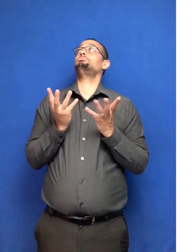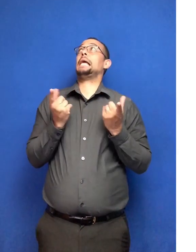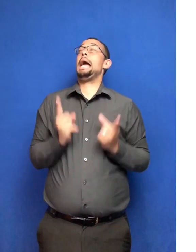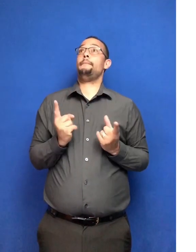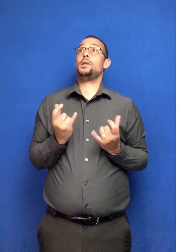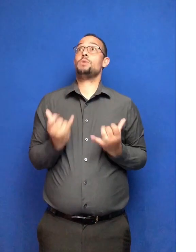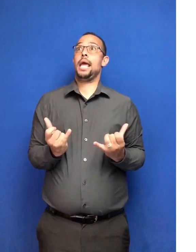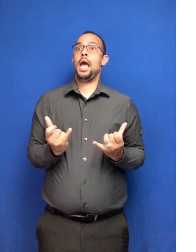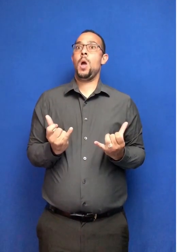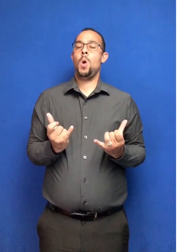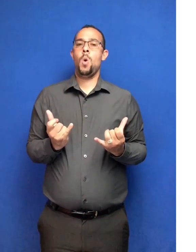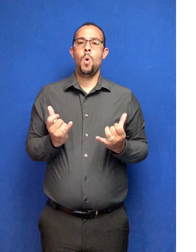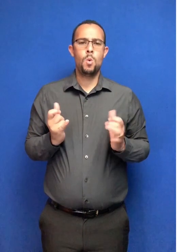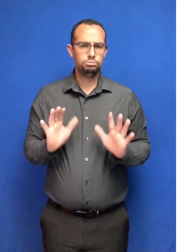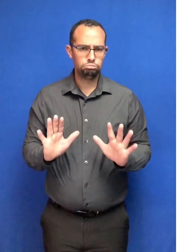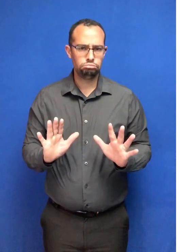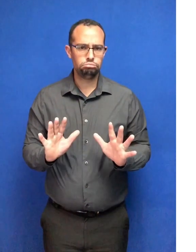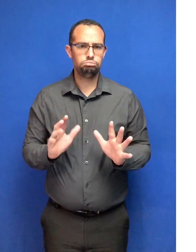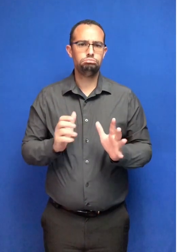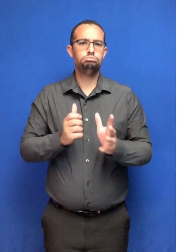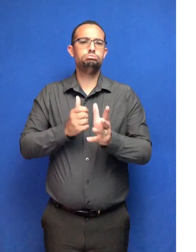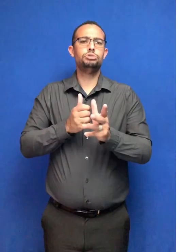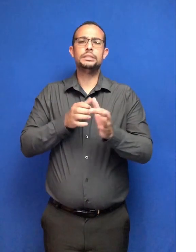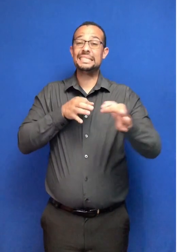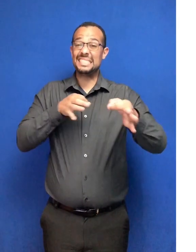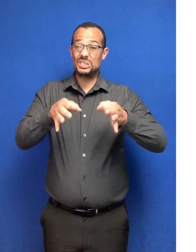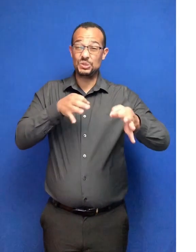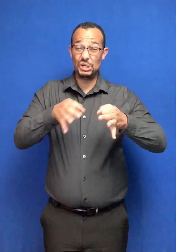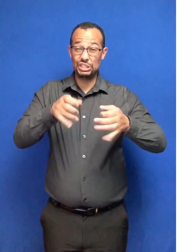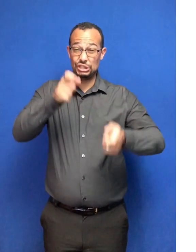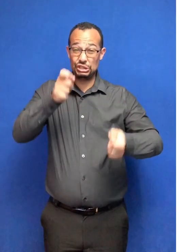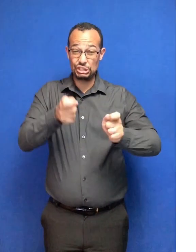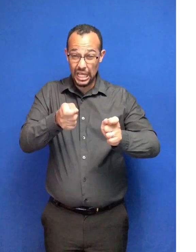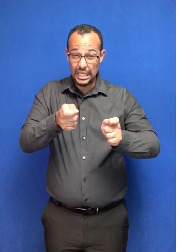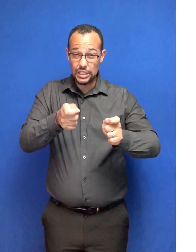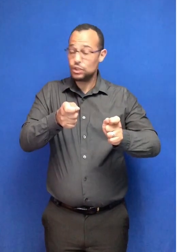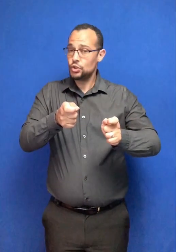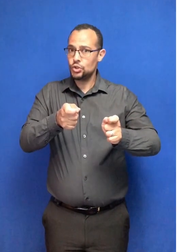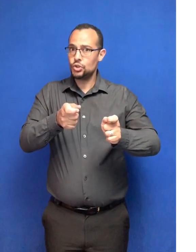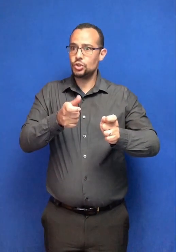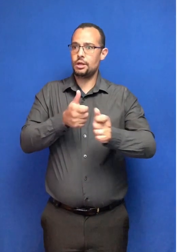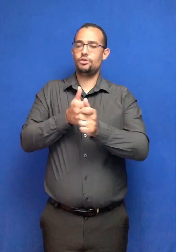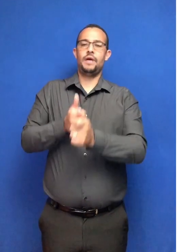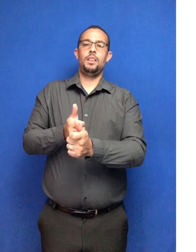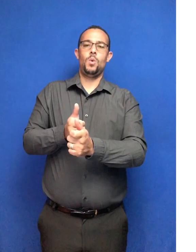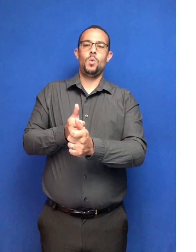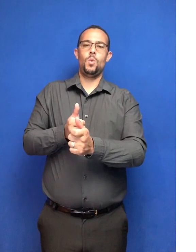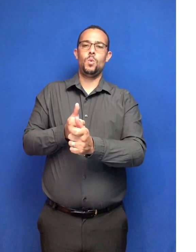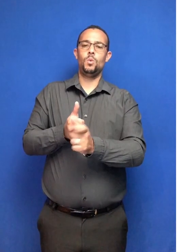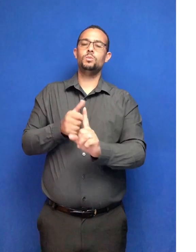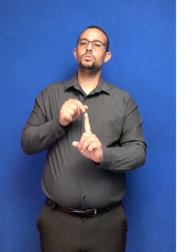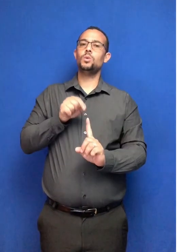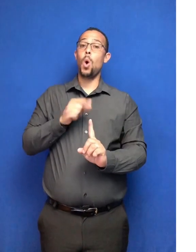Follow the instructions. If the structure changes, this is the only time you would have a movement,